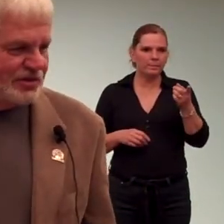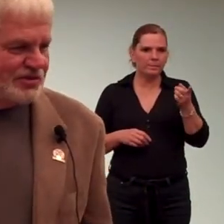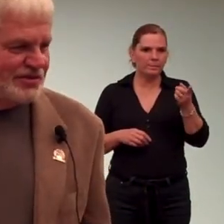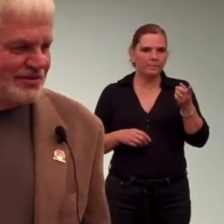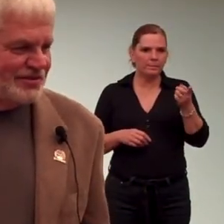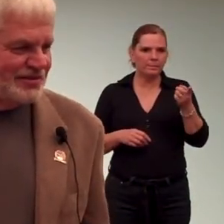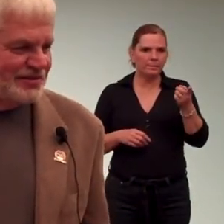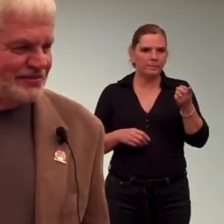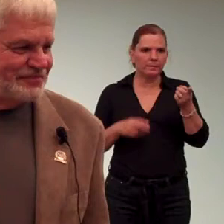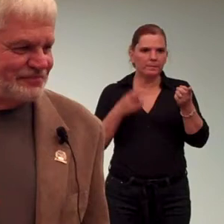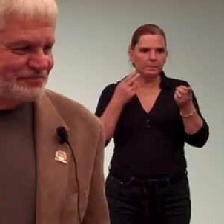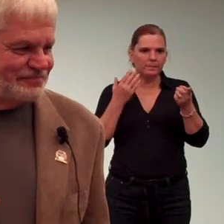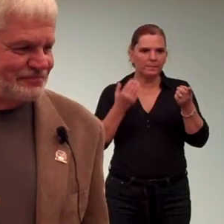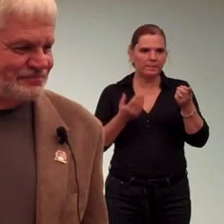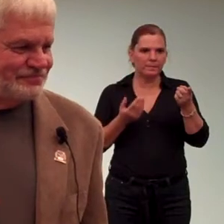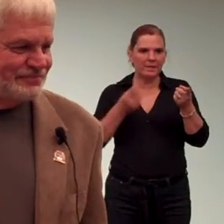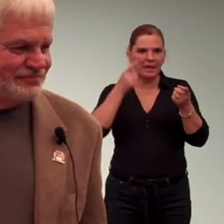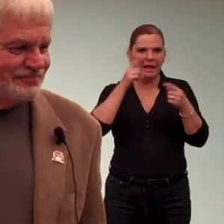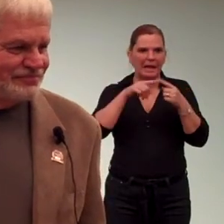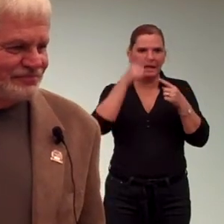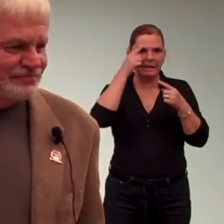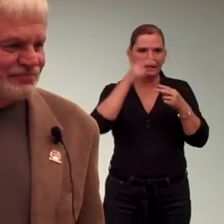And what's?